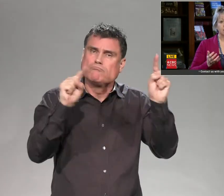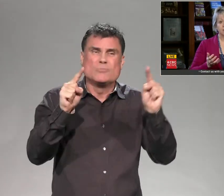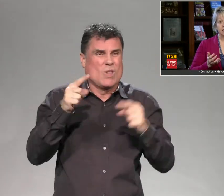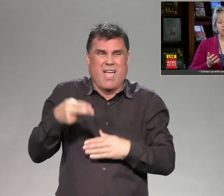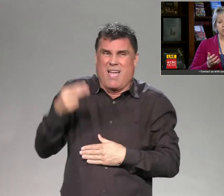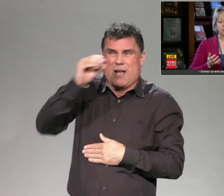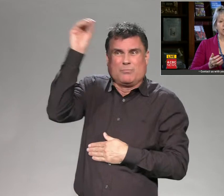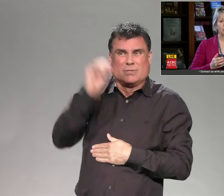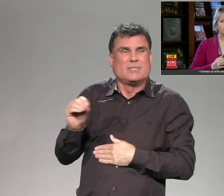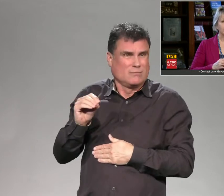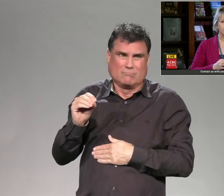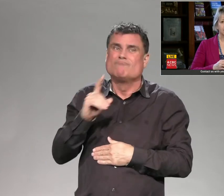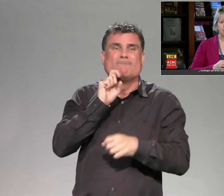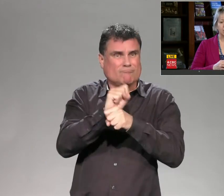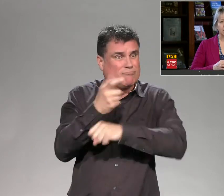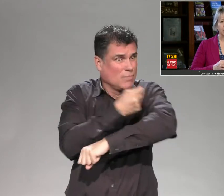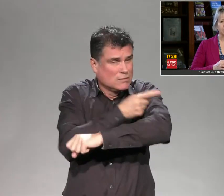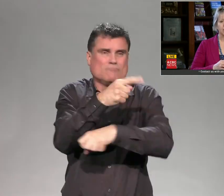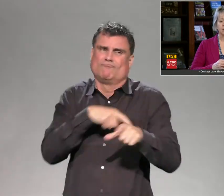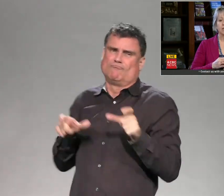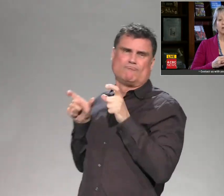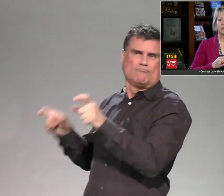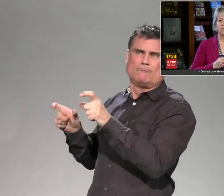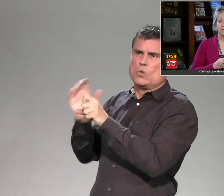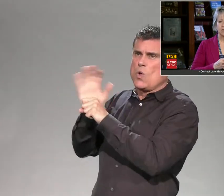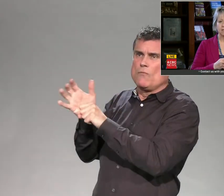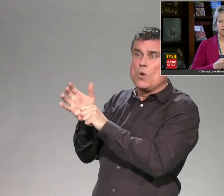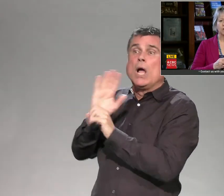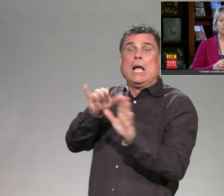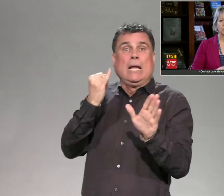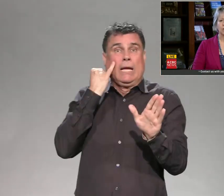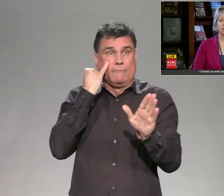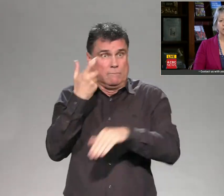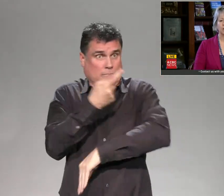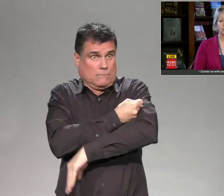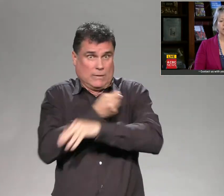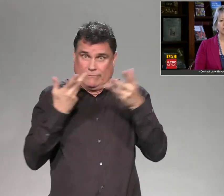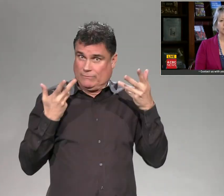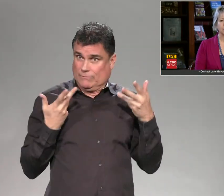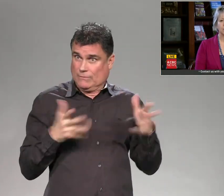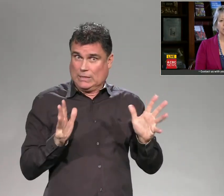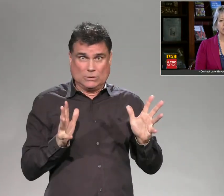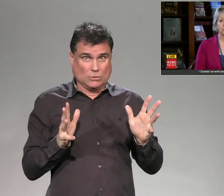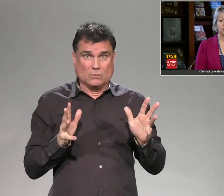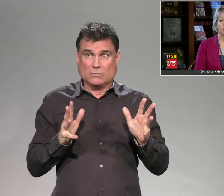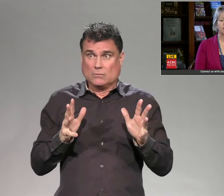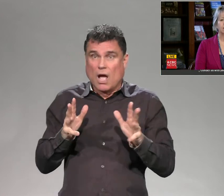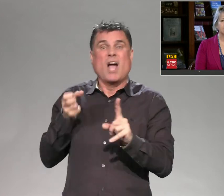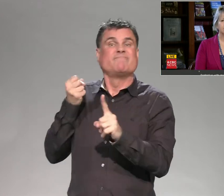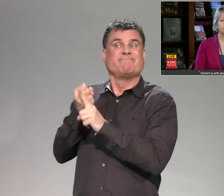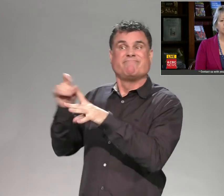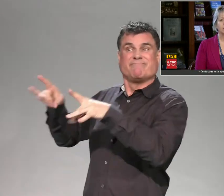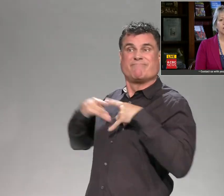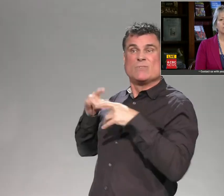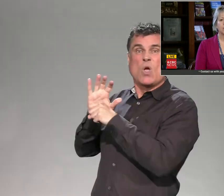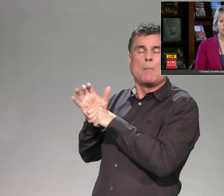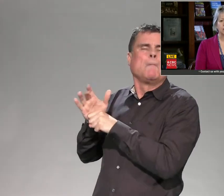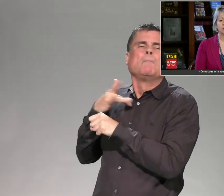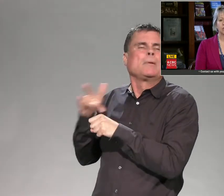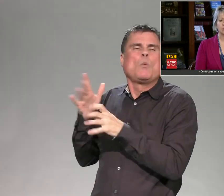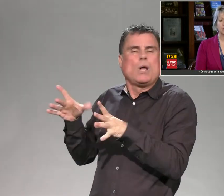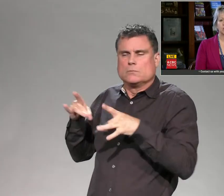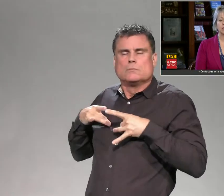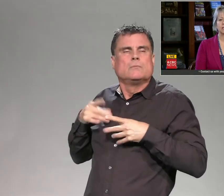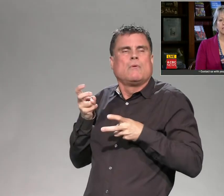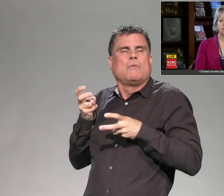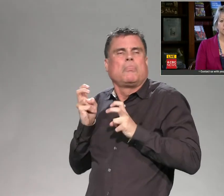and the studies showed that nobody ended up in hospital and nobody died. So those are really important things to remember as well. It does do a really